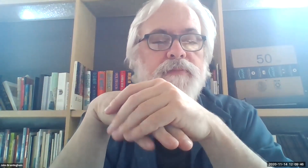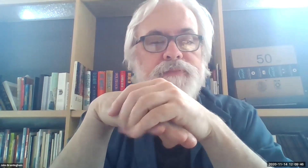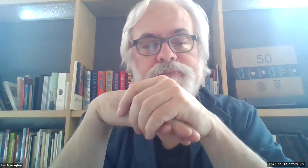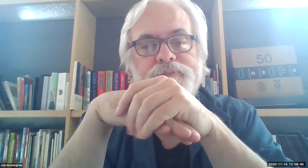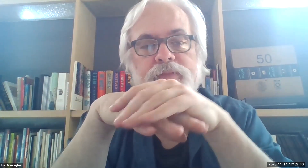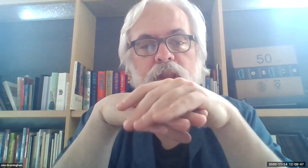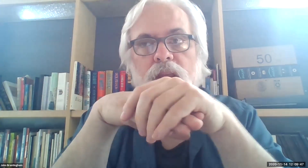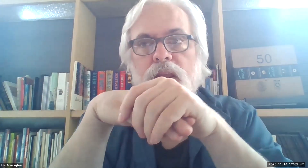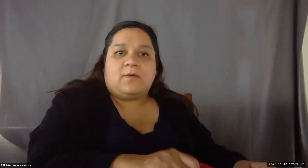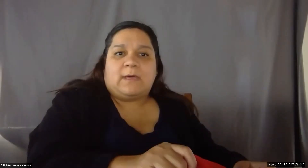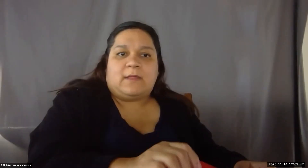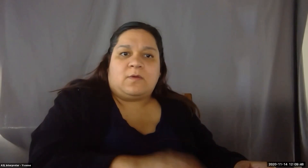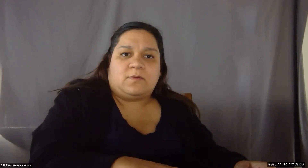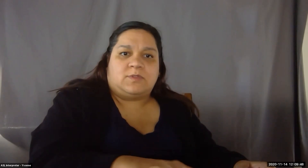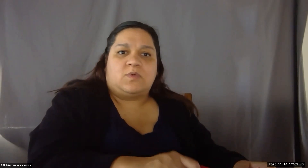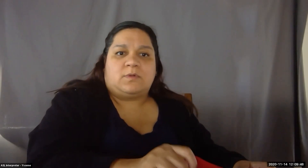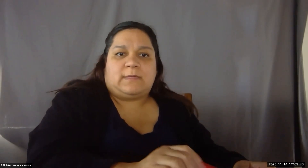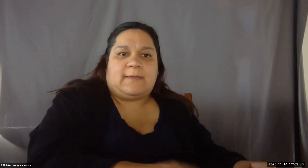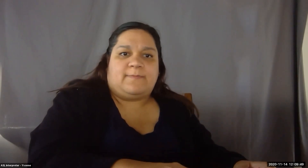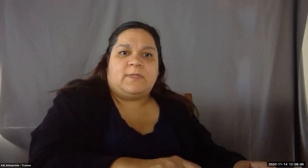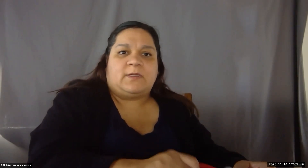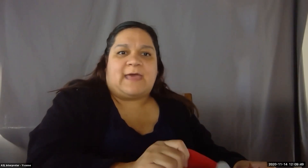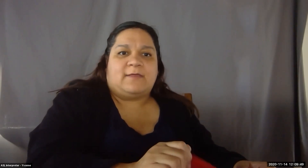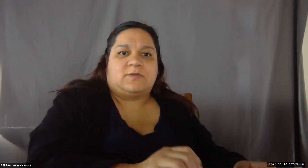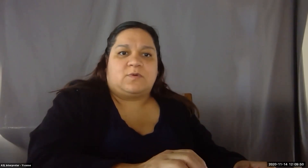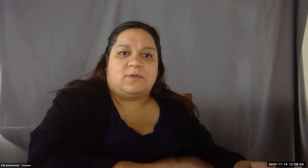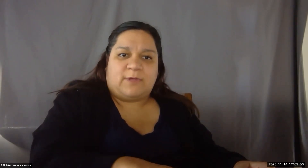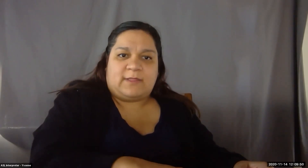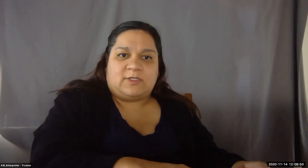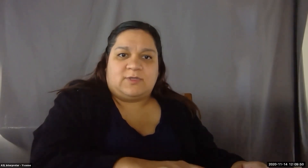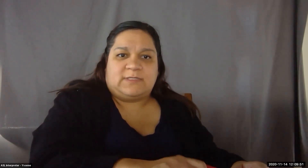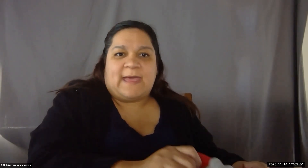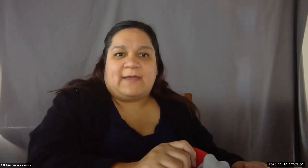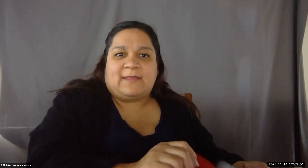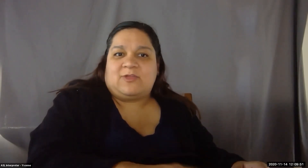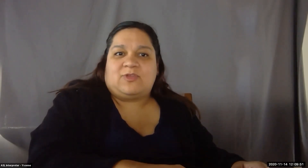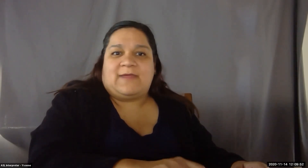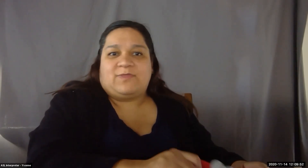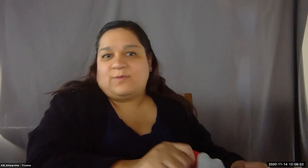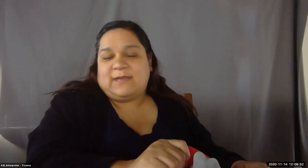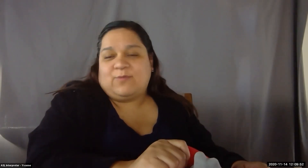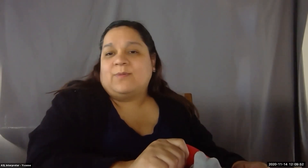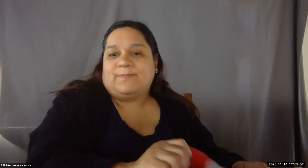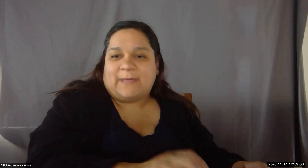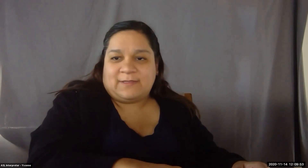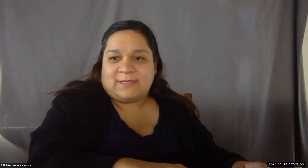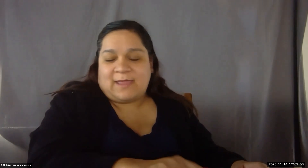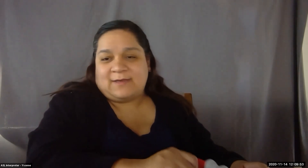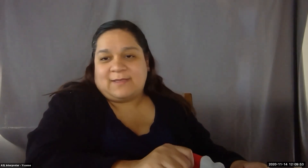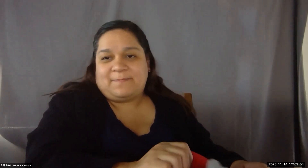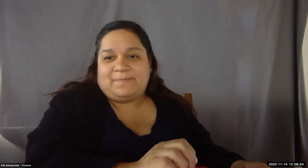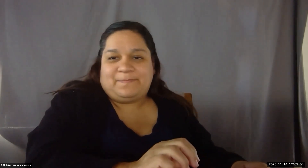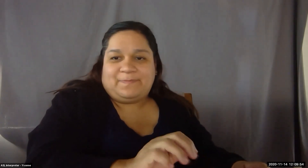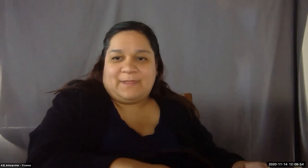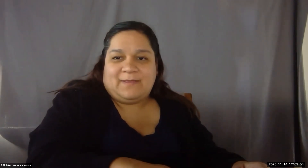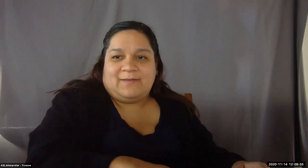don't know. I know local school, little Catholic school, they're bringing their students back. I think they're gonna have 3 in a room at a